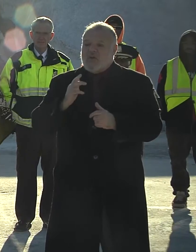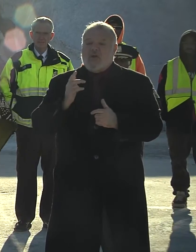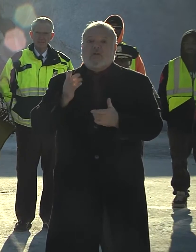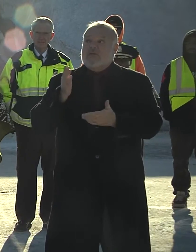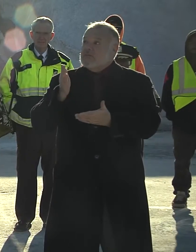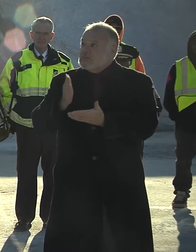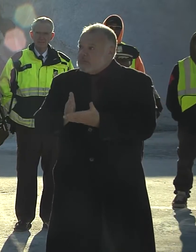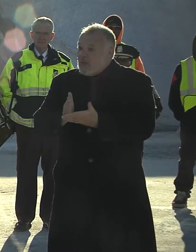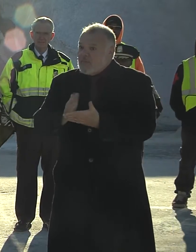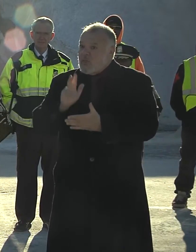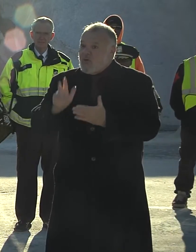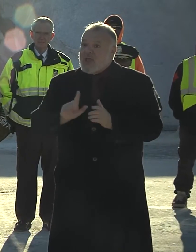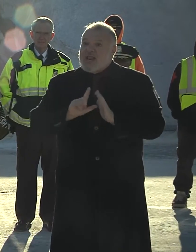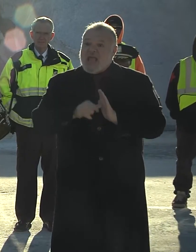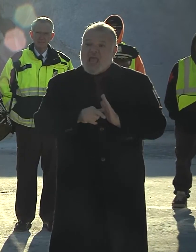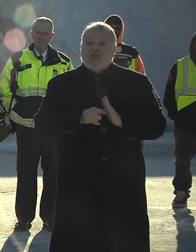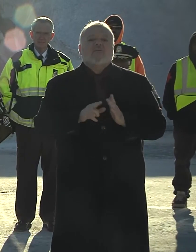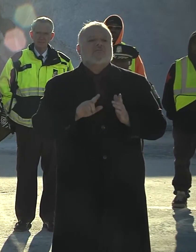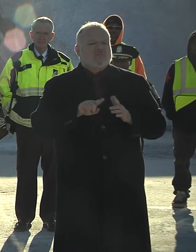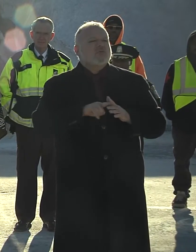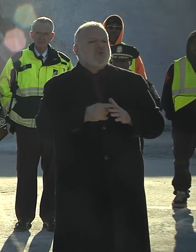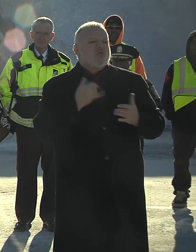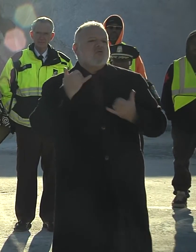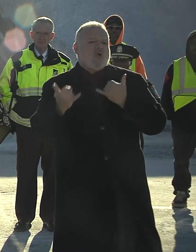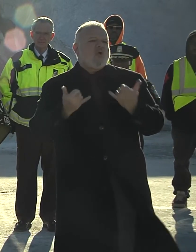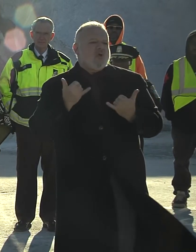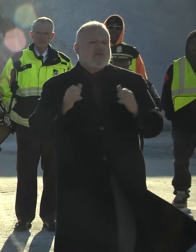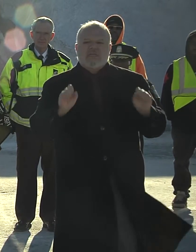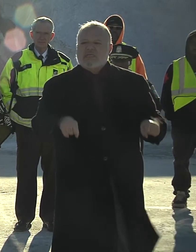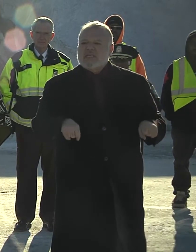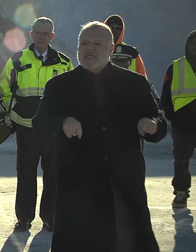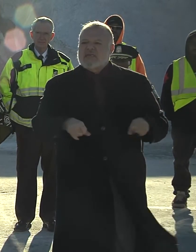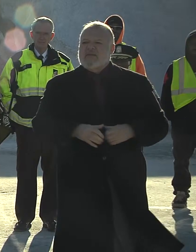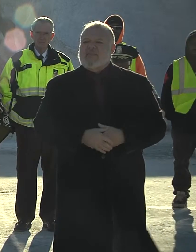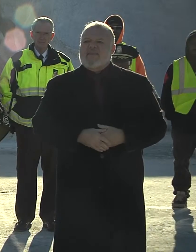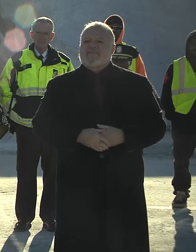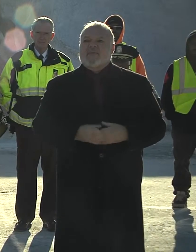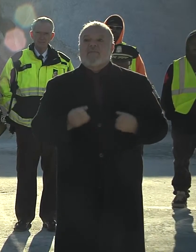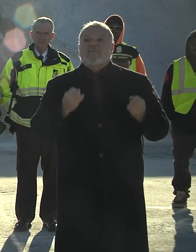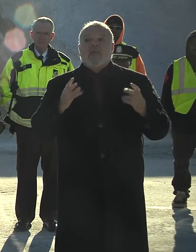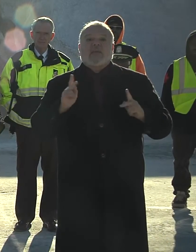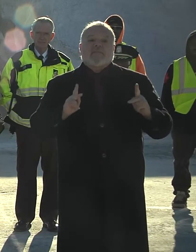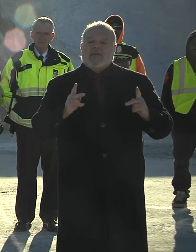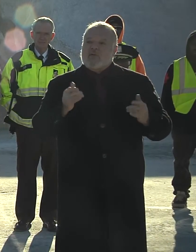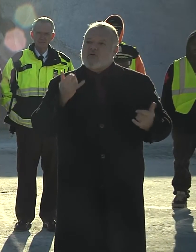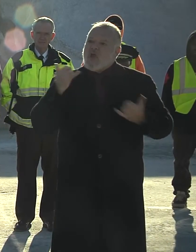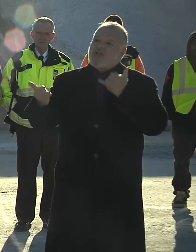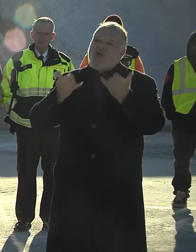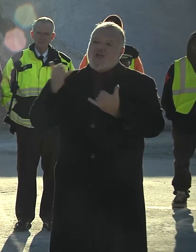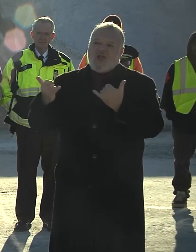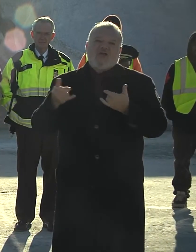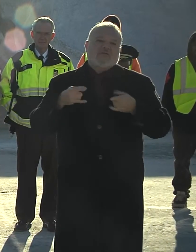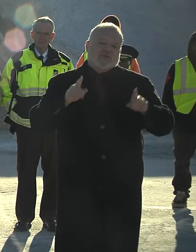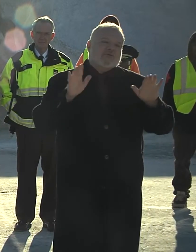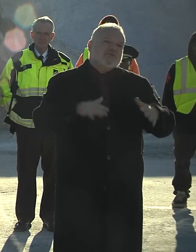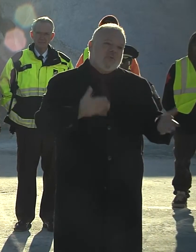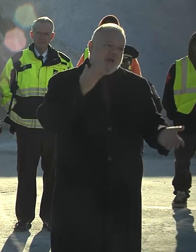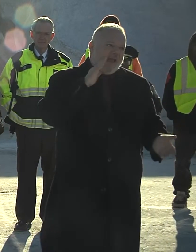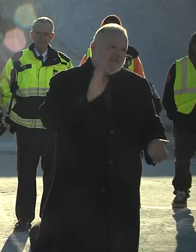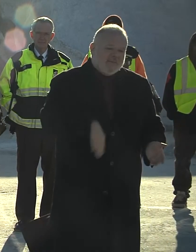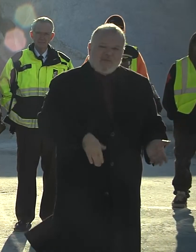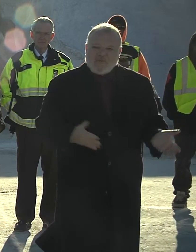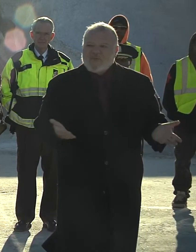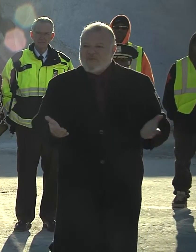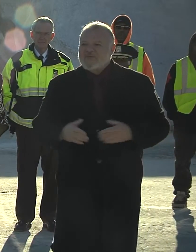lines often get tied up by the increased number of calls from our residents. If you have trouble getting in contact with one of our live team